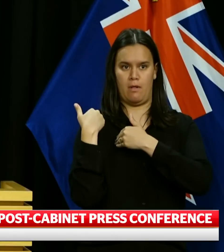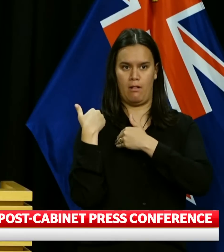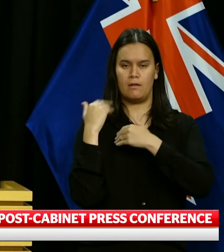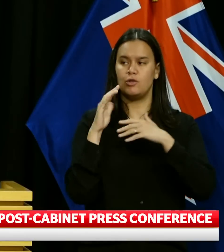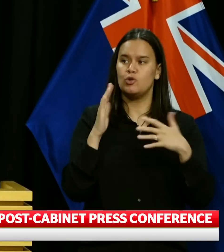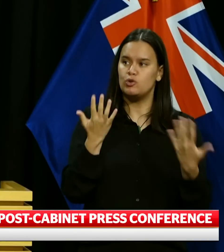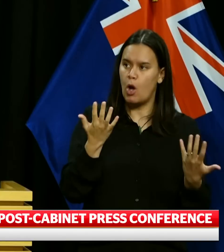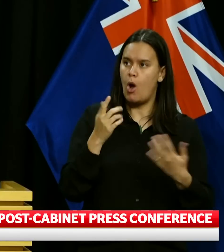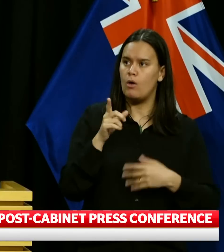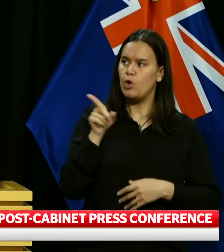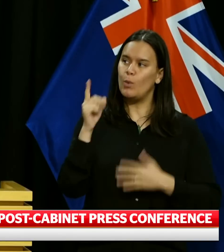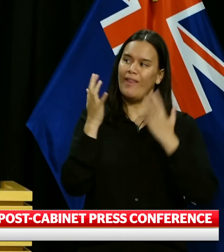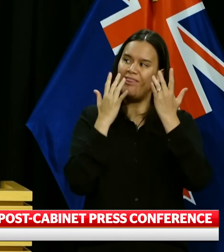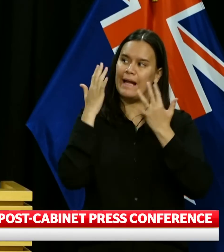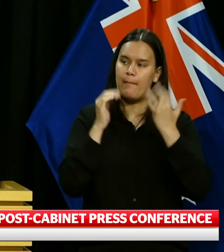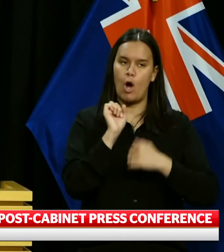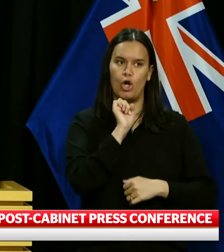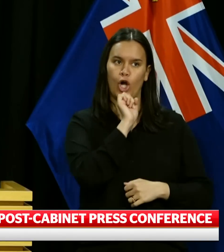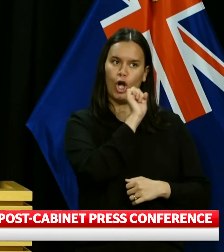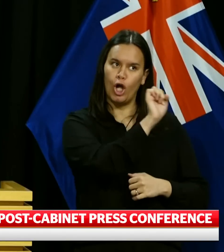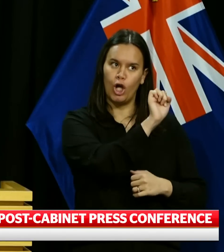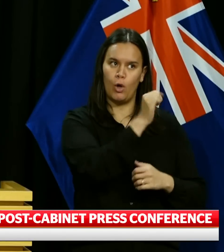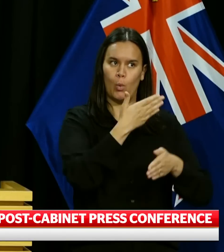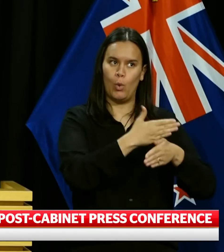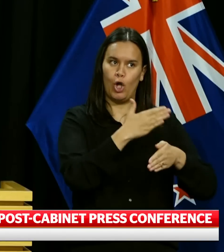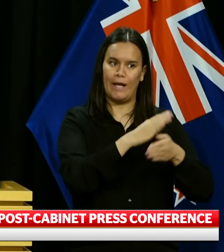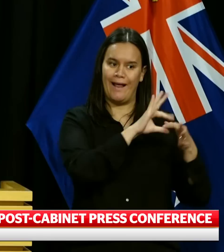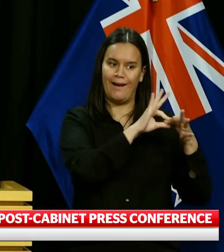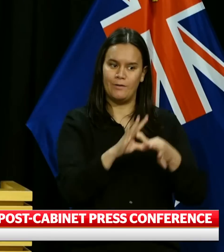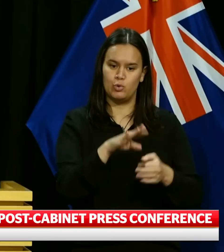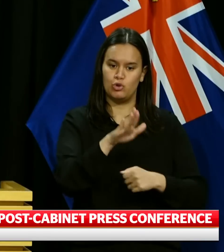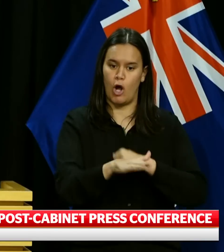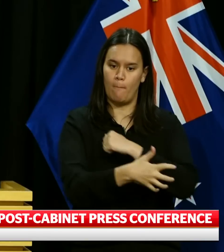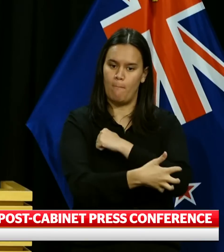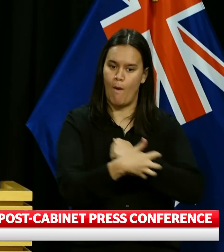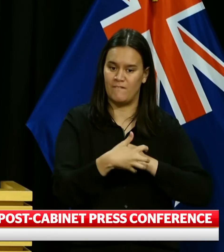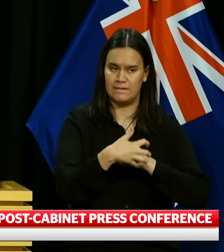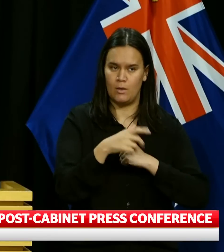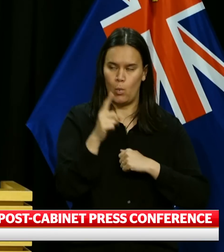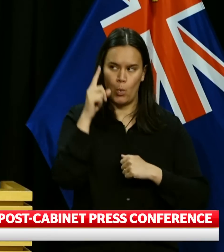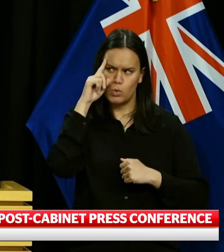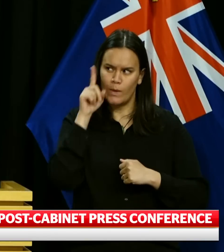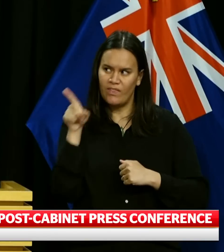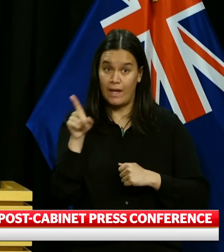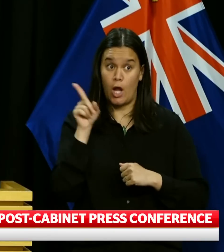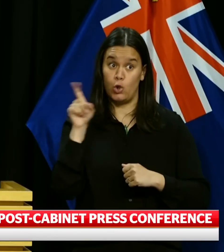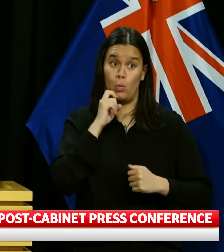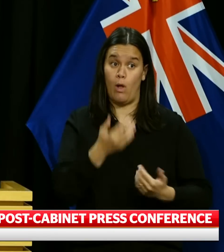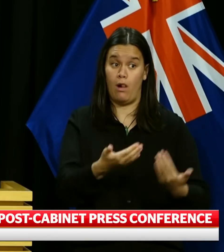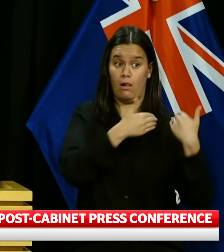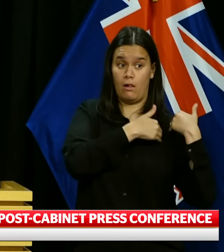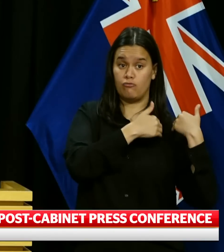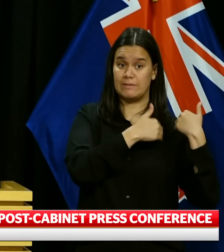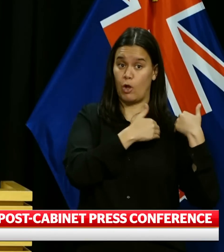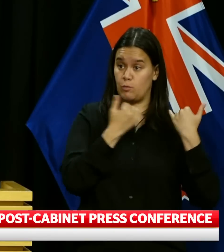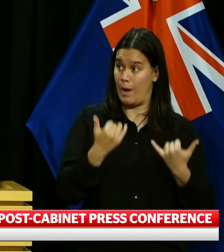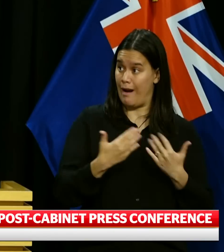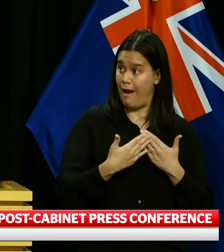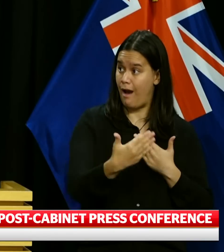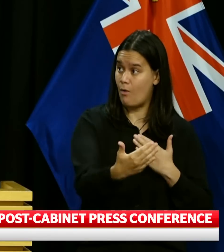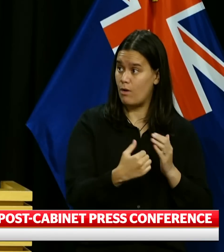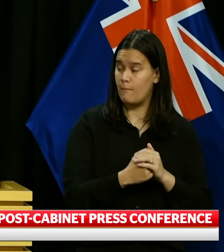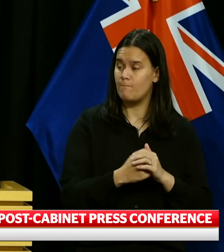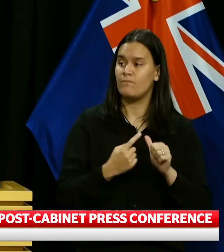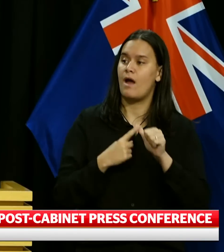of Ardern in that, and going forward, is it something you're going to take up? As I've indicated in my introductory remarks, where we've